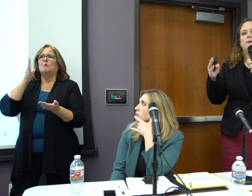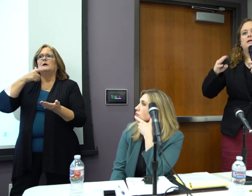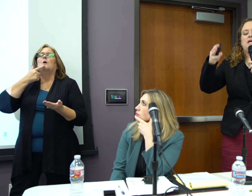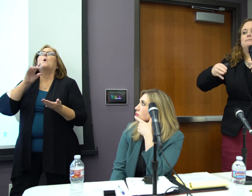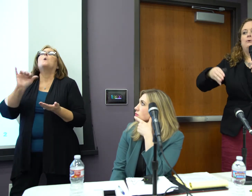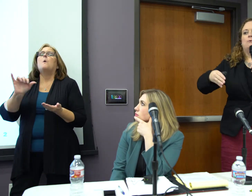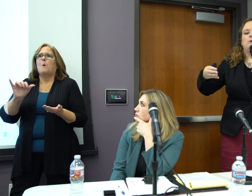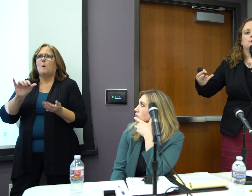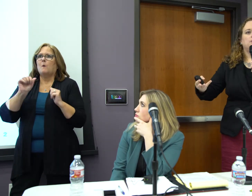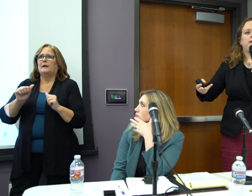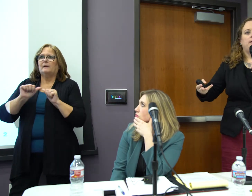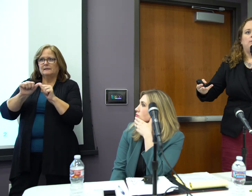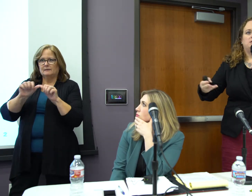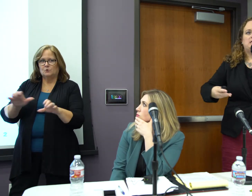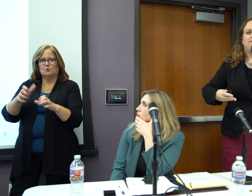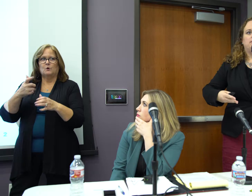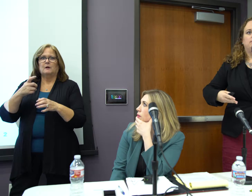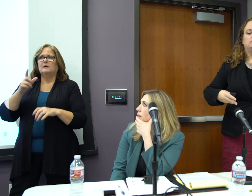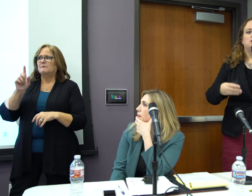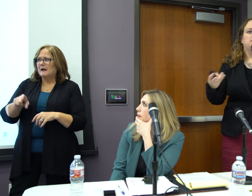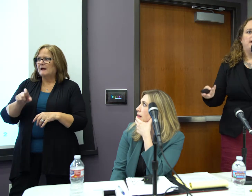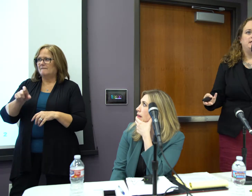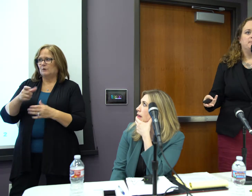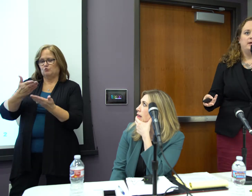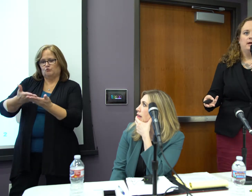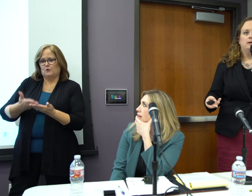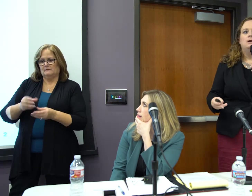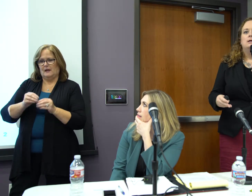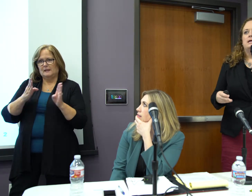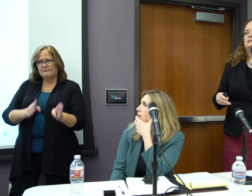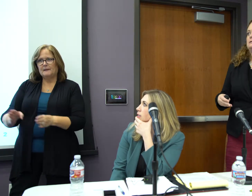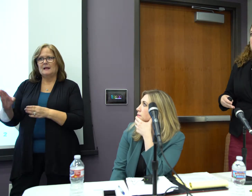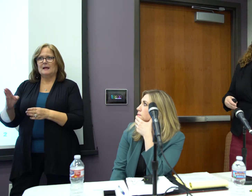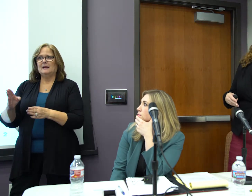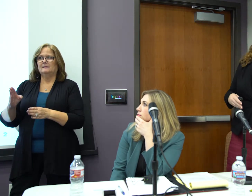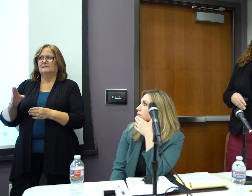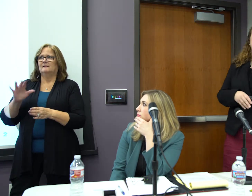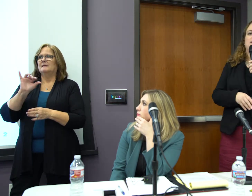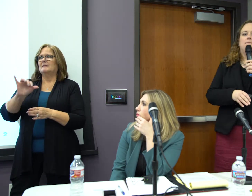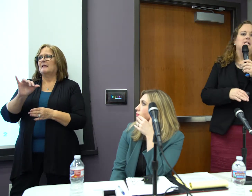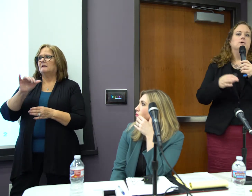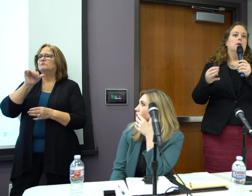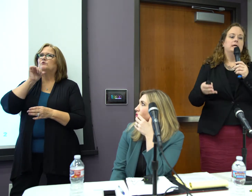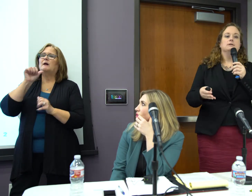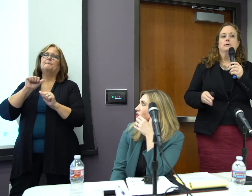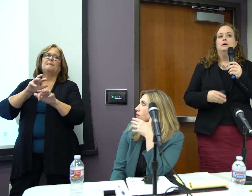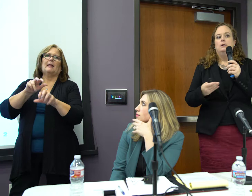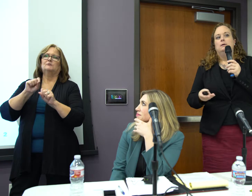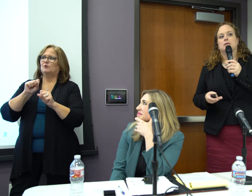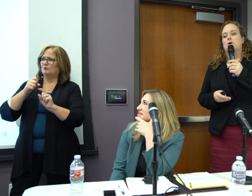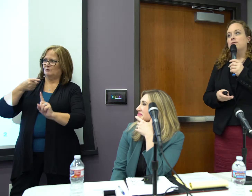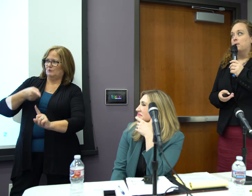say, we can keep doing what we were doing, we just have to justify it in the plan. And that's kind of, it is not a magical